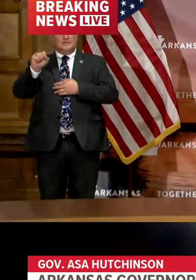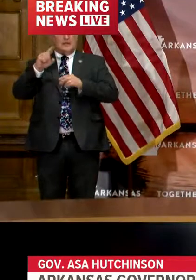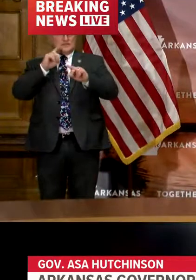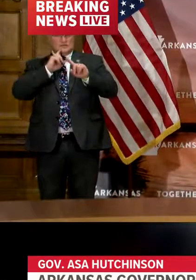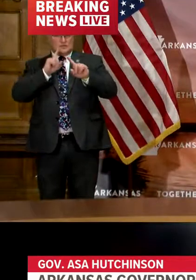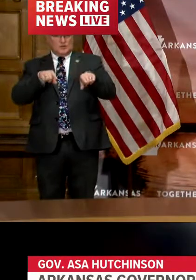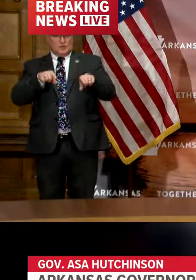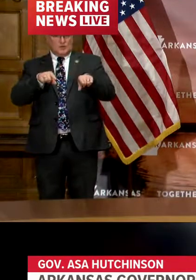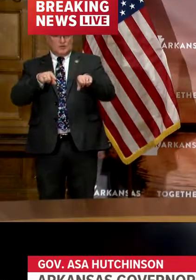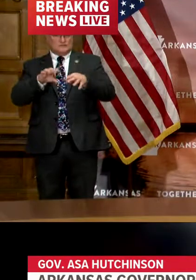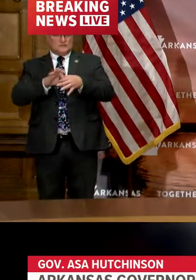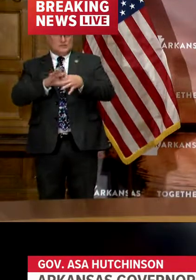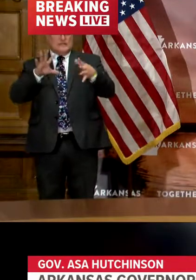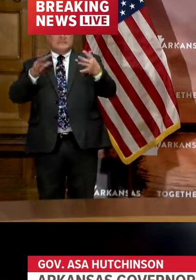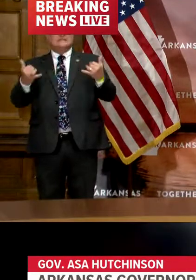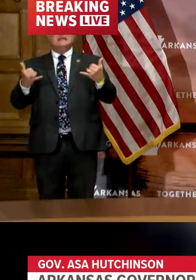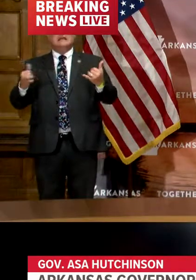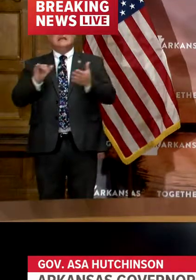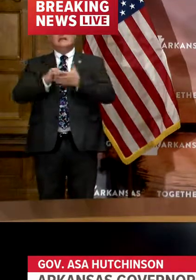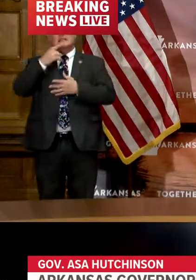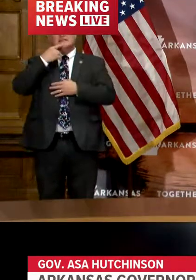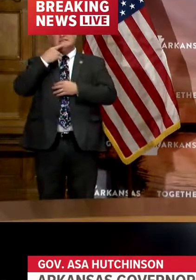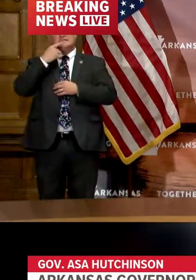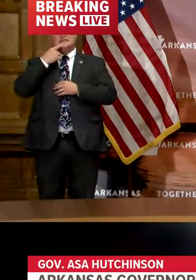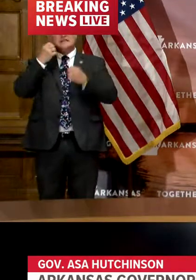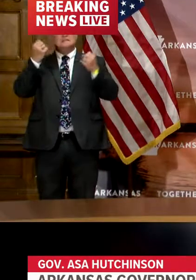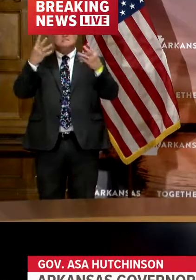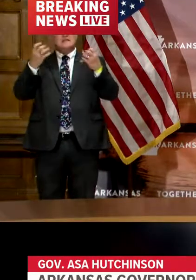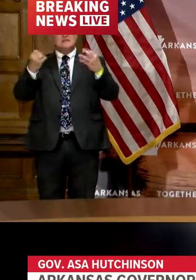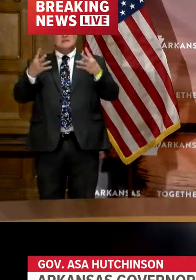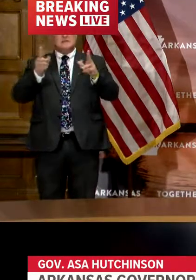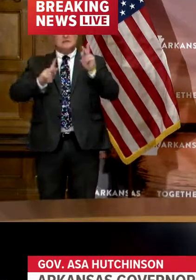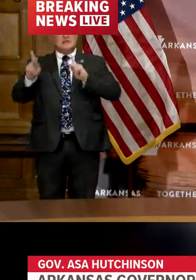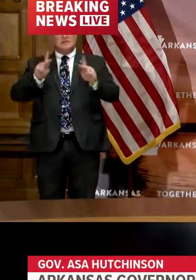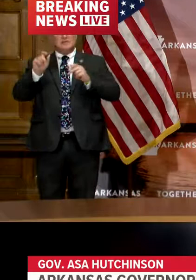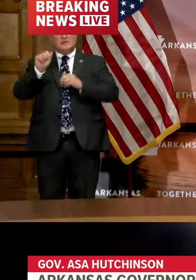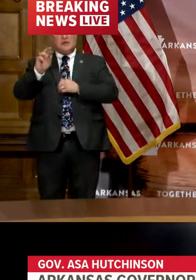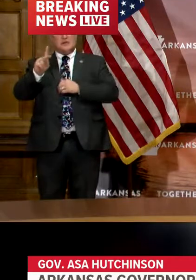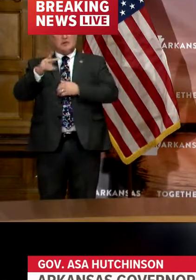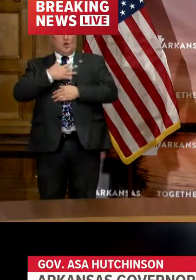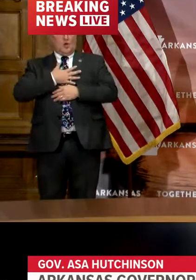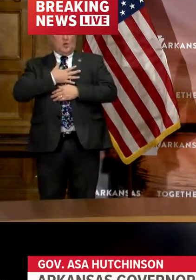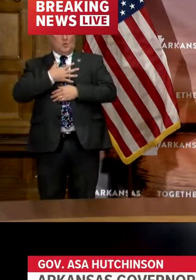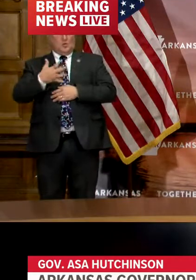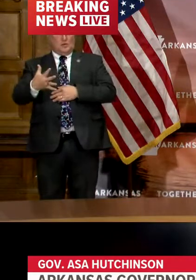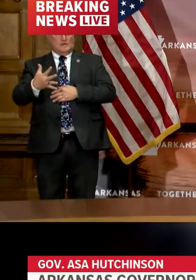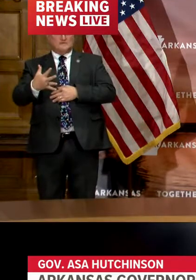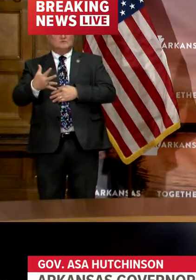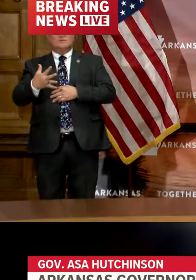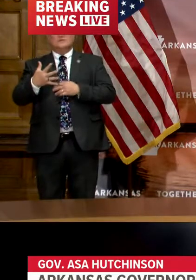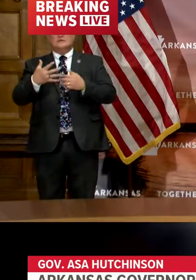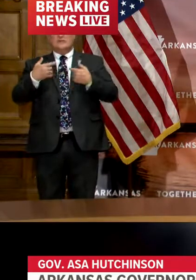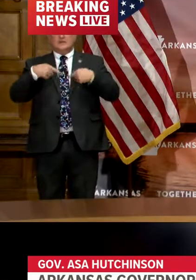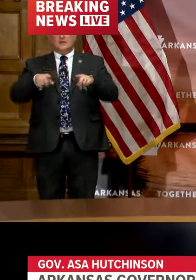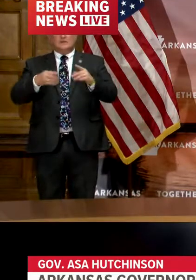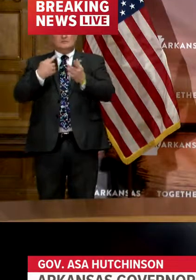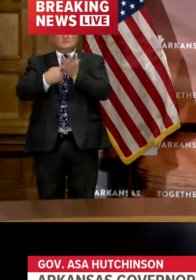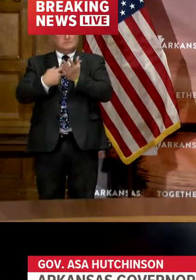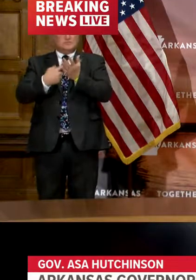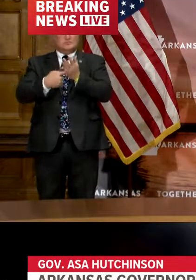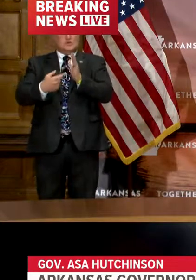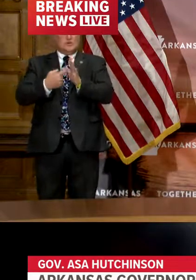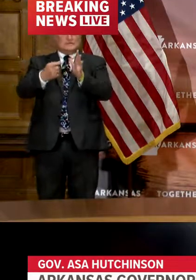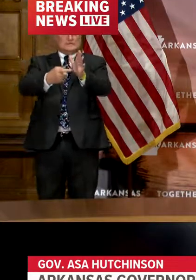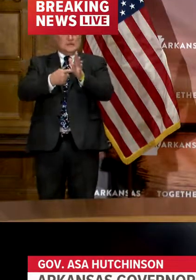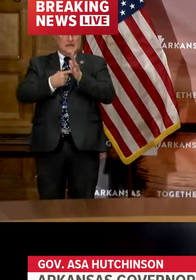report released today that said a large majority of Arkansans in the state are willing to comply with mitigation efforts once